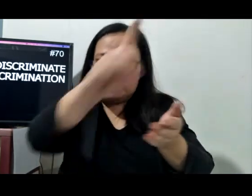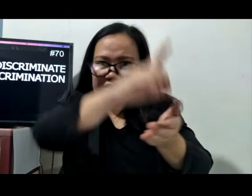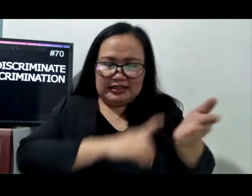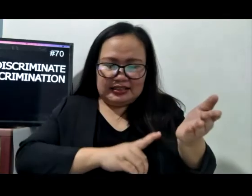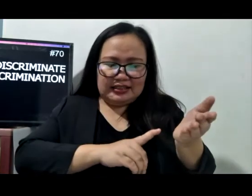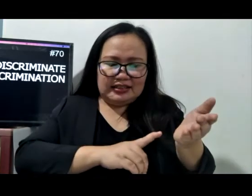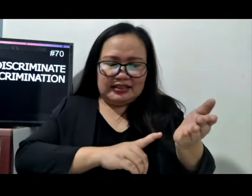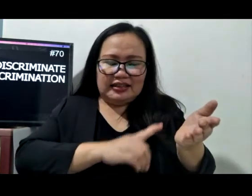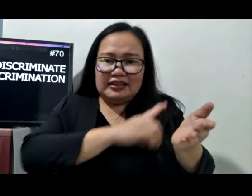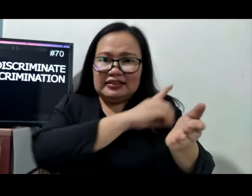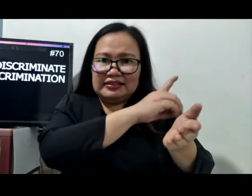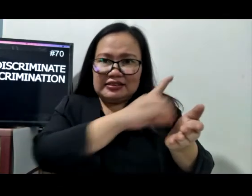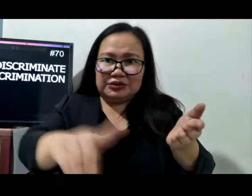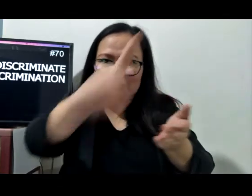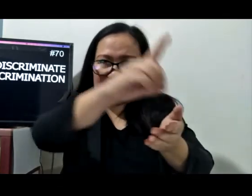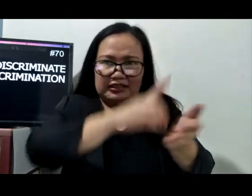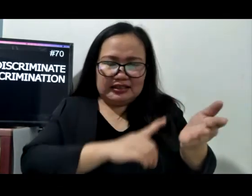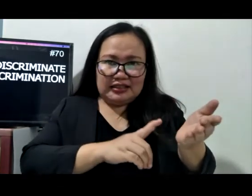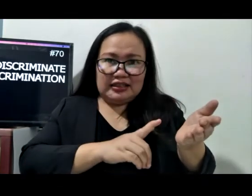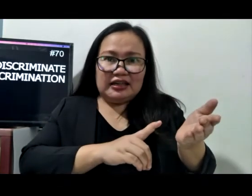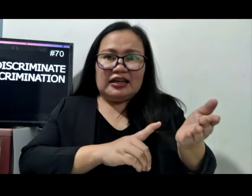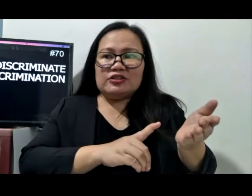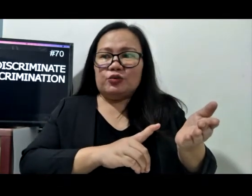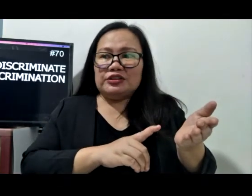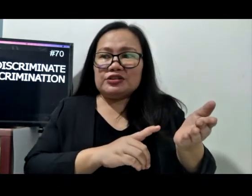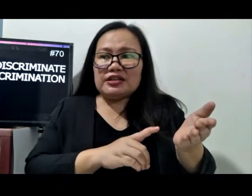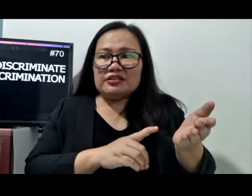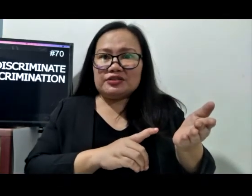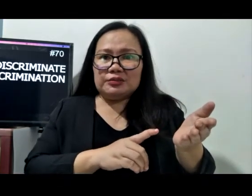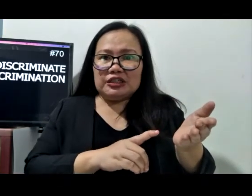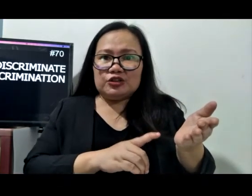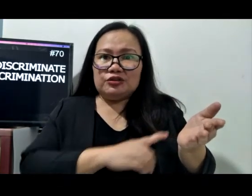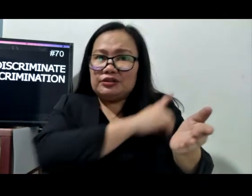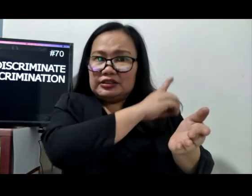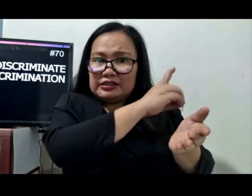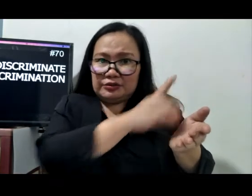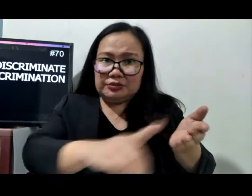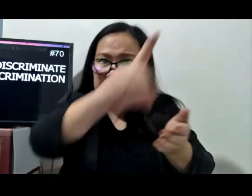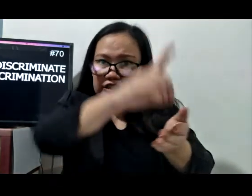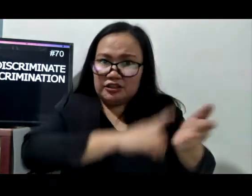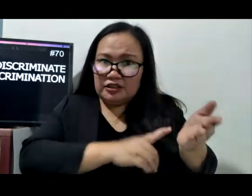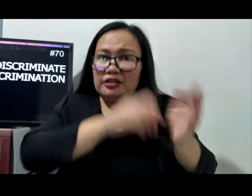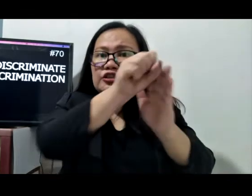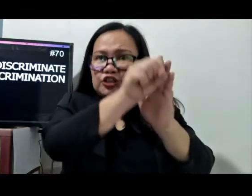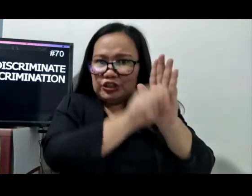Discriminate, discriminate. So when you say discrimination, discrimination,